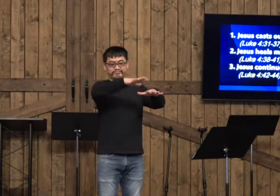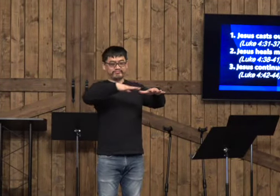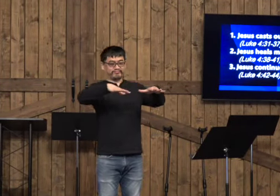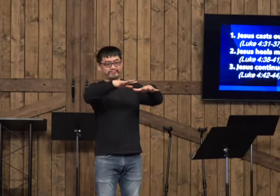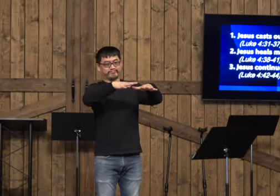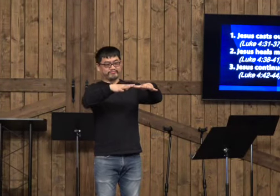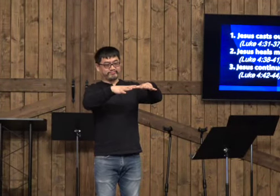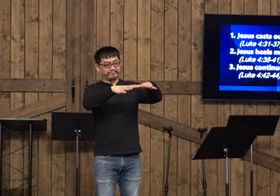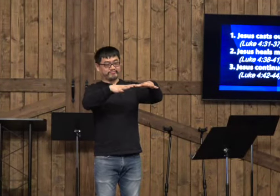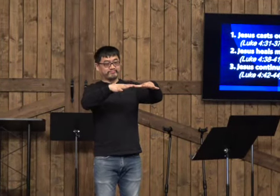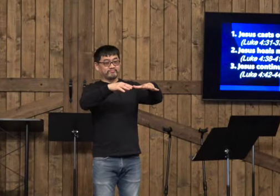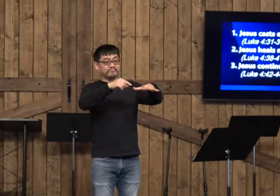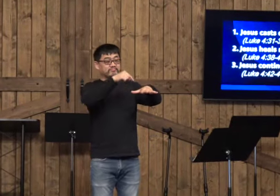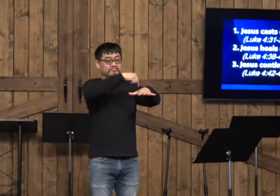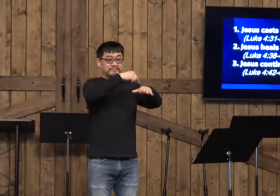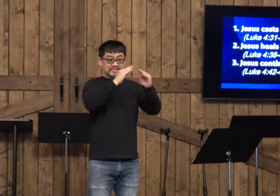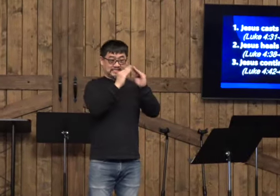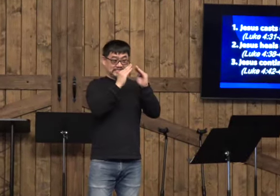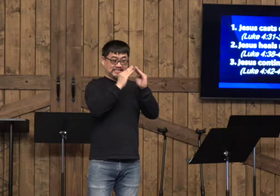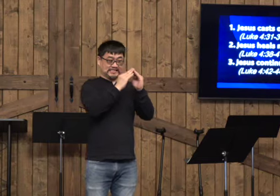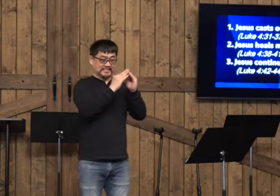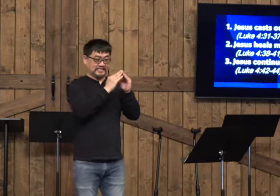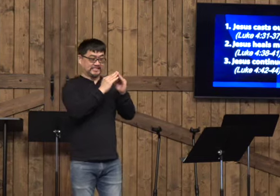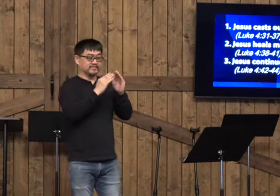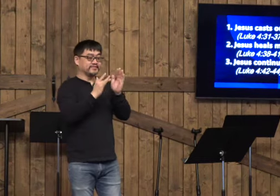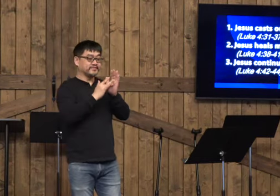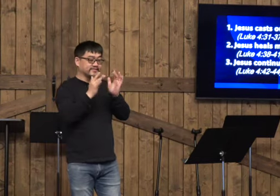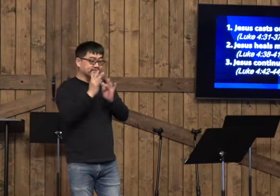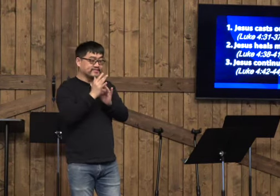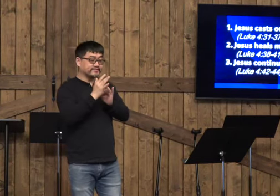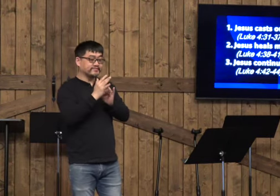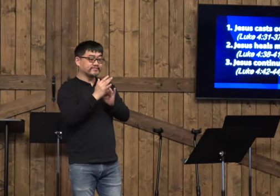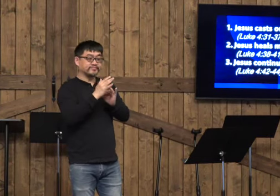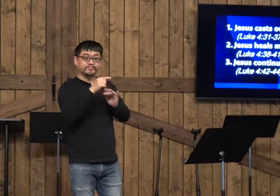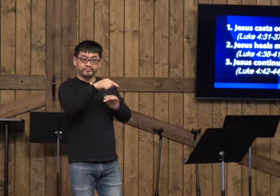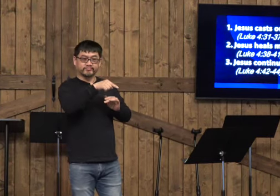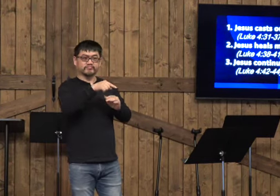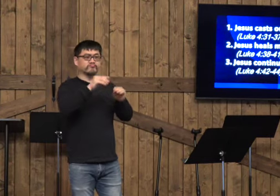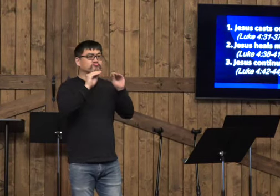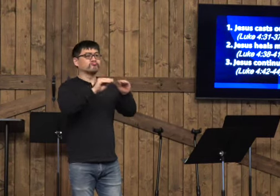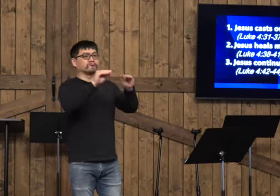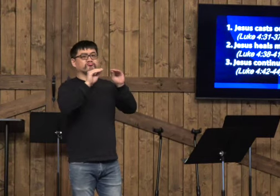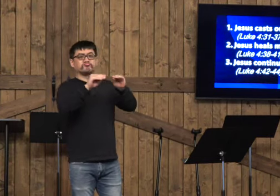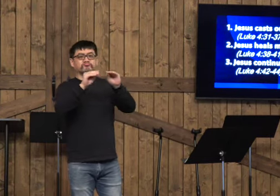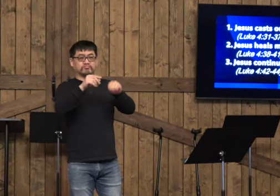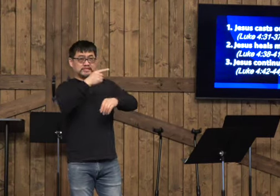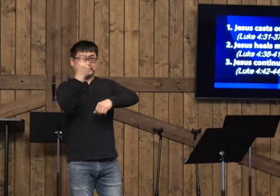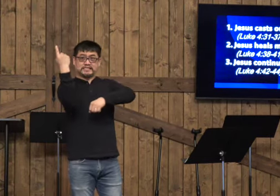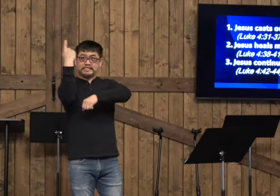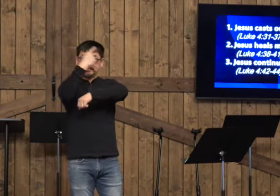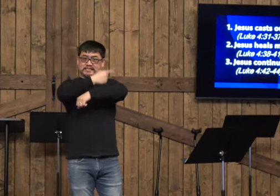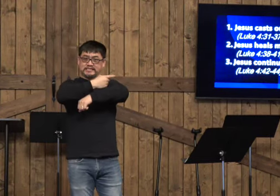Well, Jesus was in an area where there was a lake and water. And there was a town he was preaching.